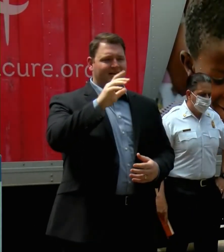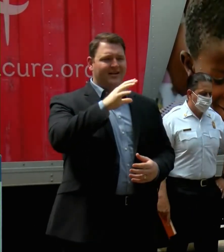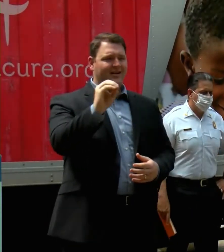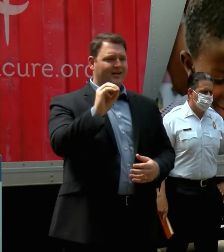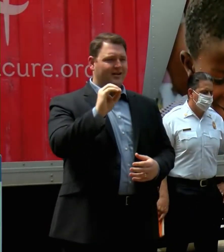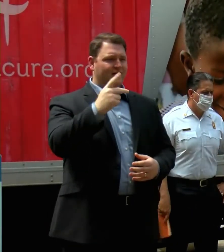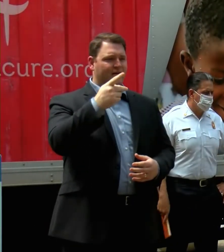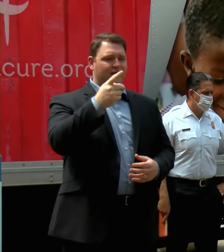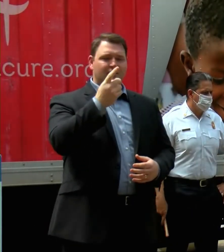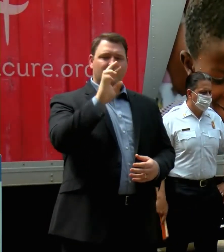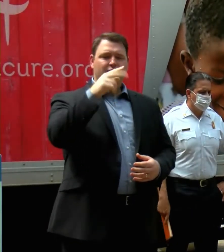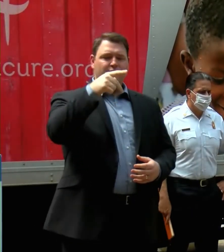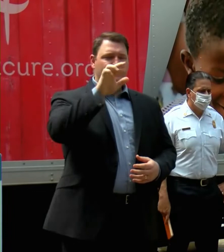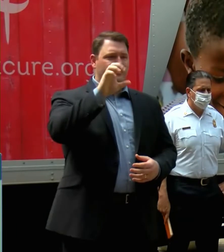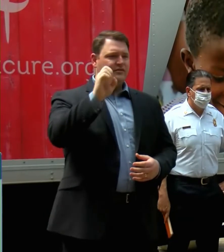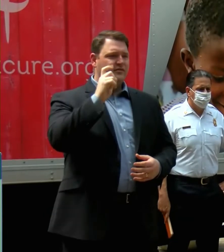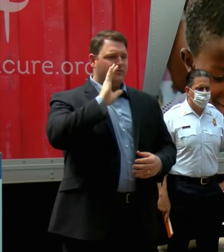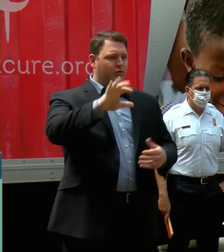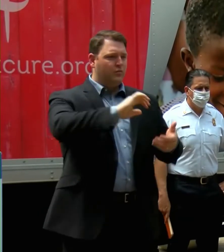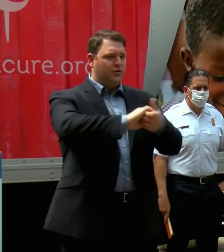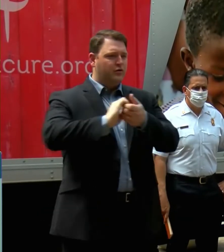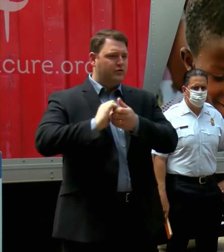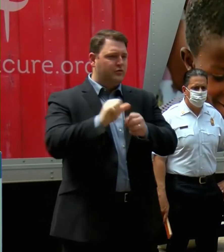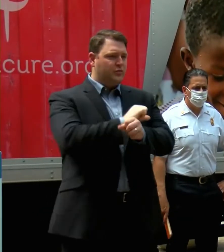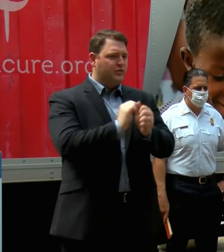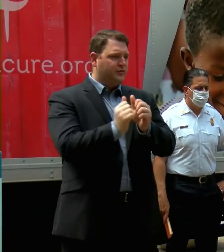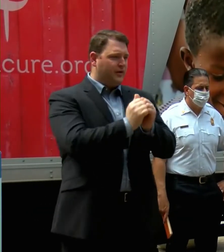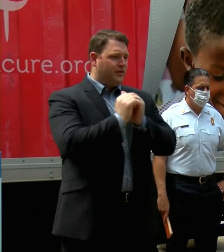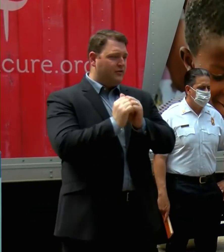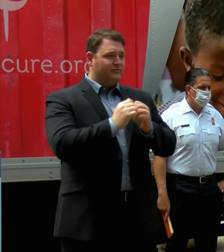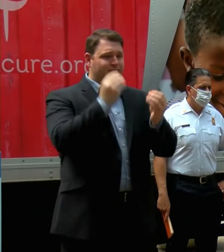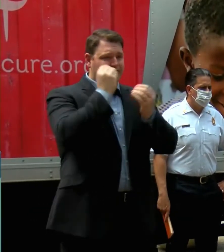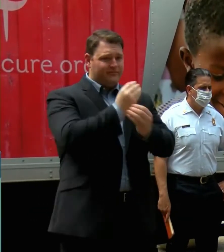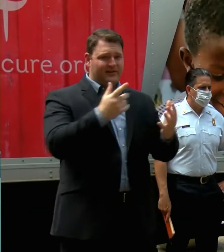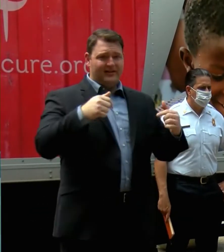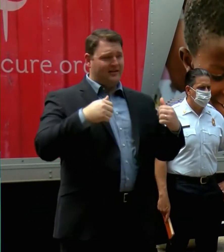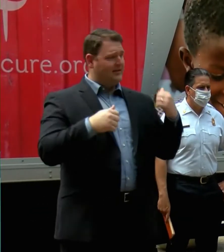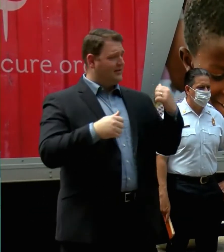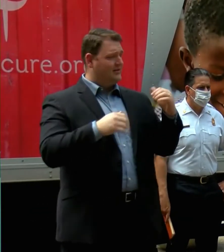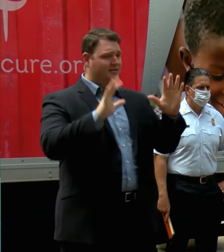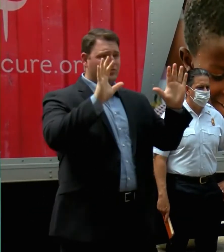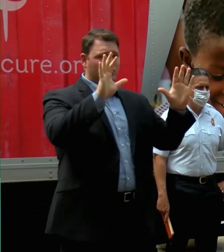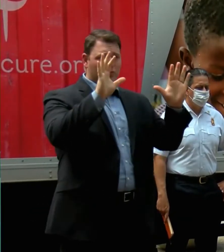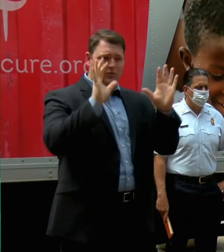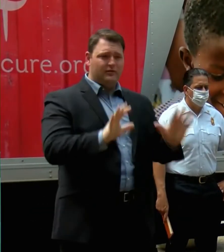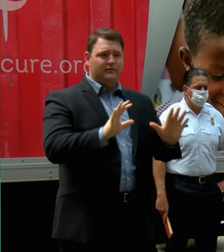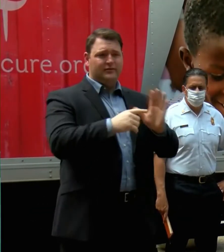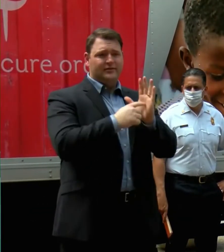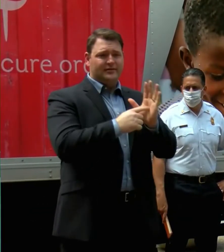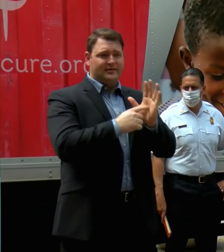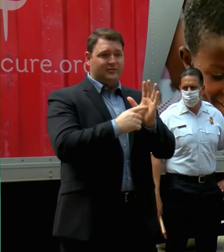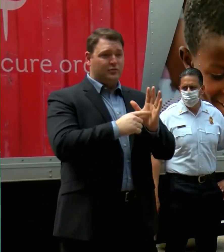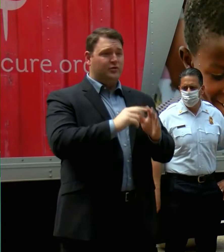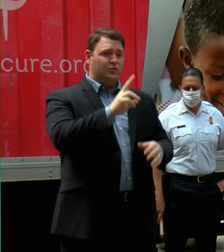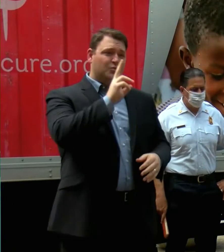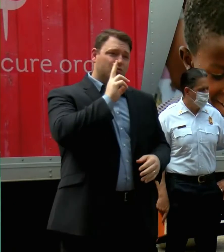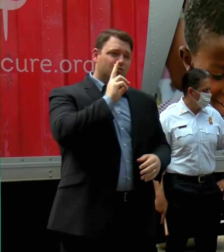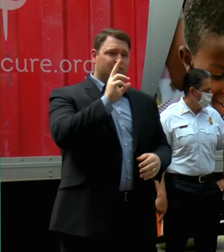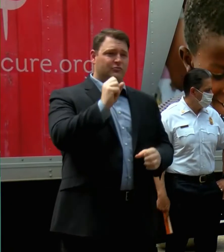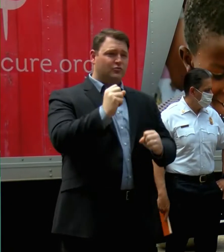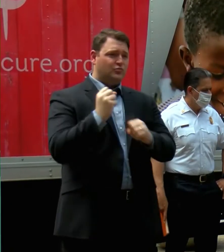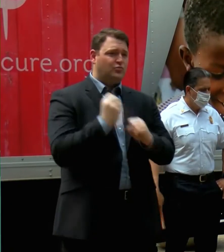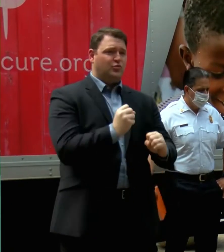your partnerships. This is just such a great example of Houston Strong. with these private partnerships coming together